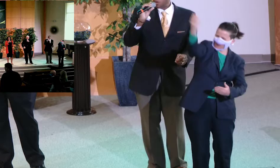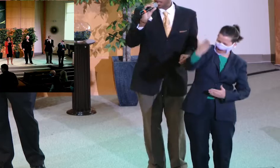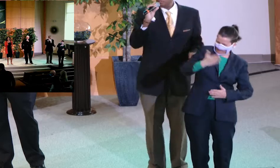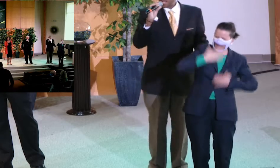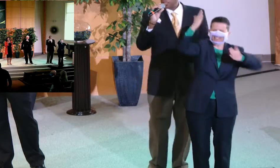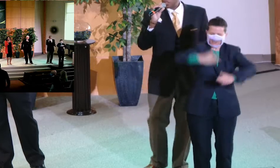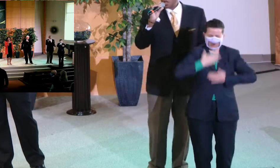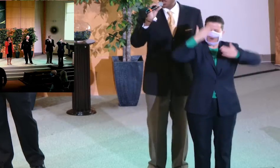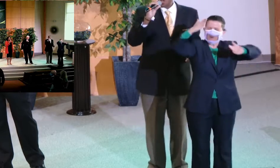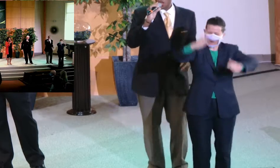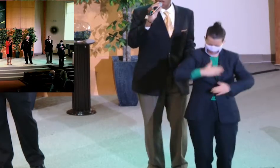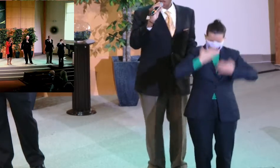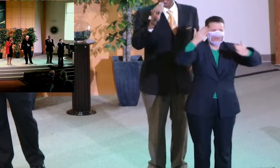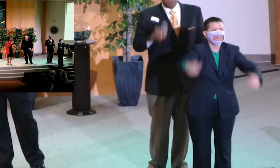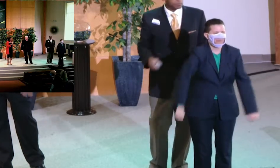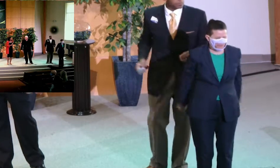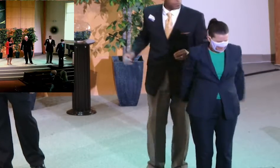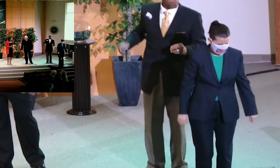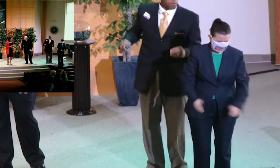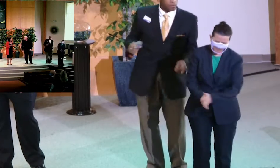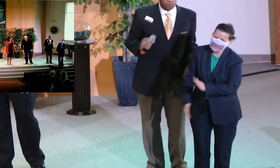You are my joy,